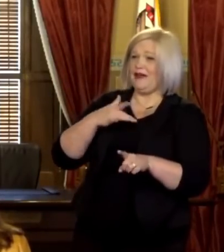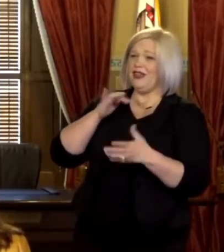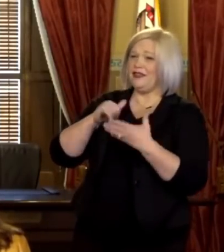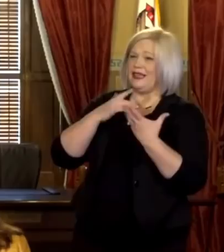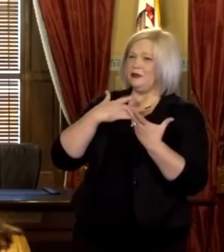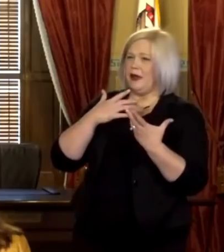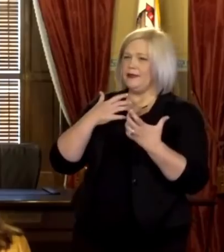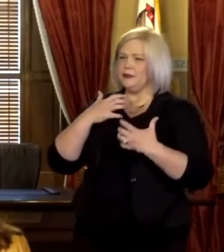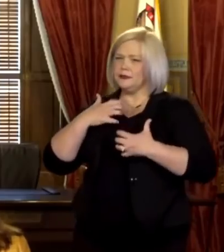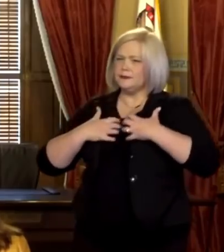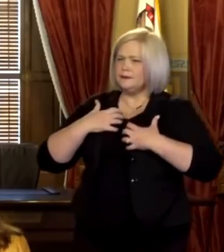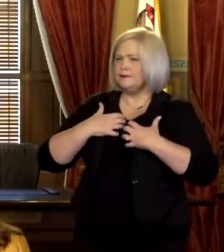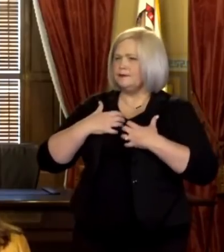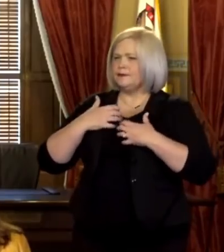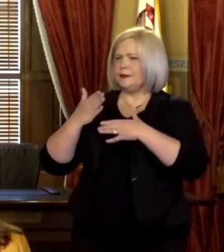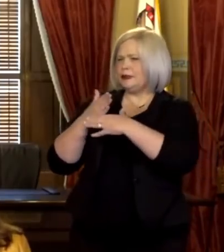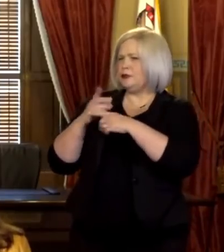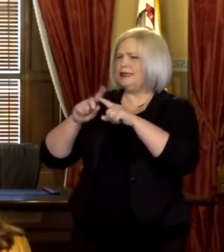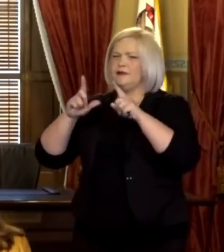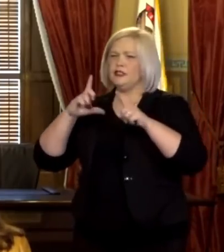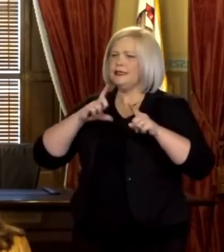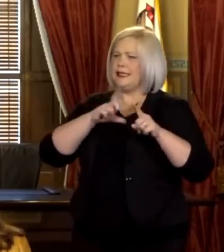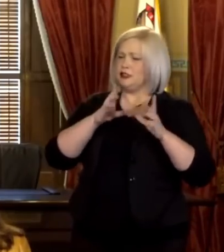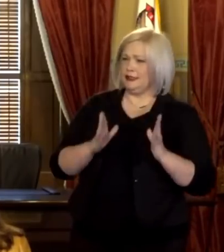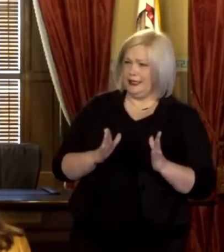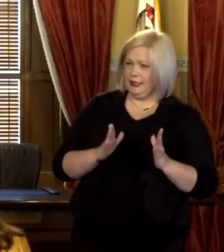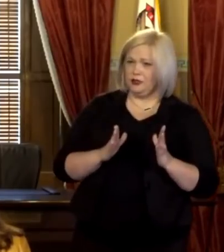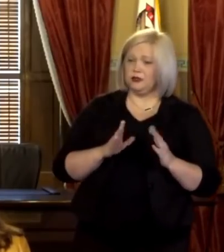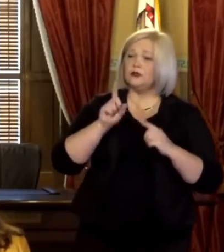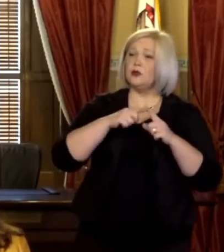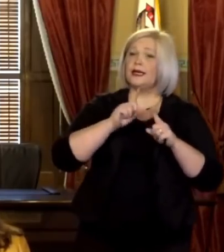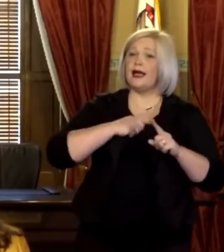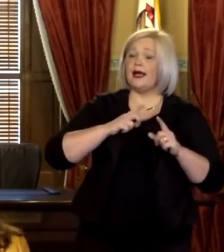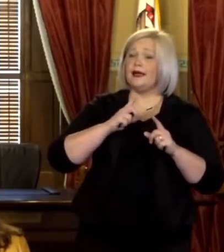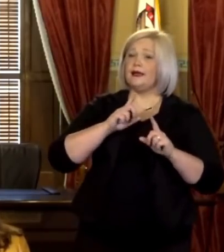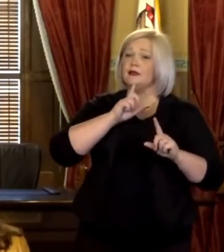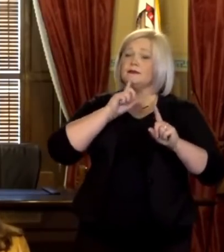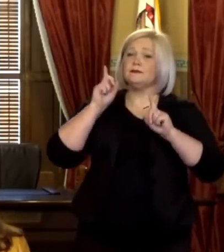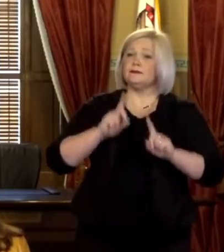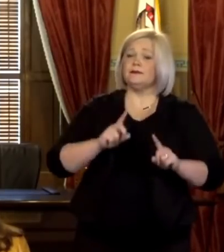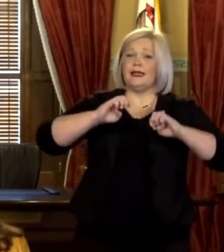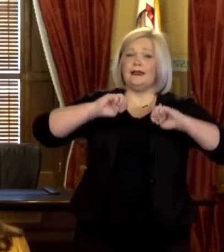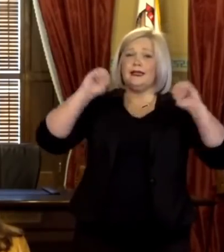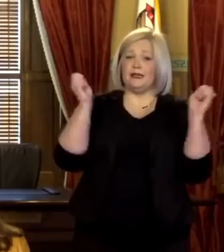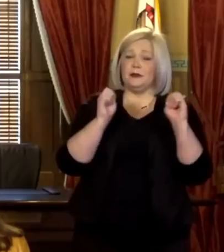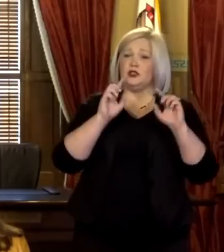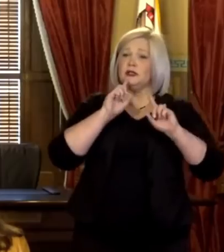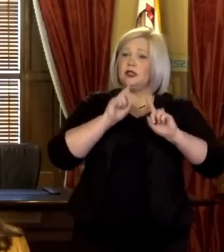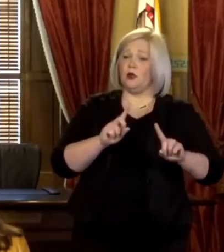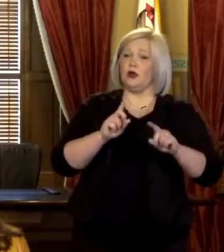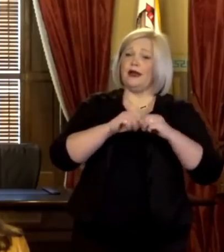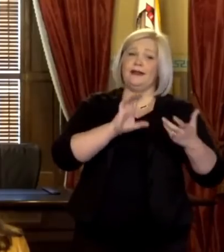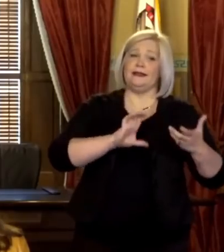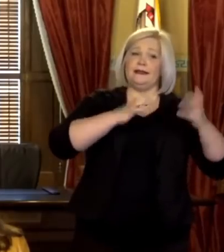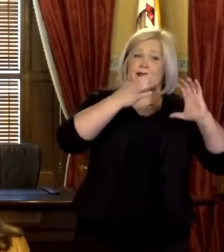much consternation amongst legislators. When I issued the emergency order and also the disaster declaration, that